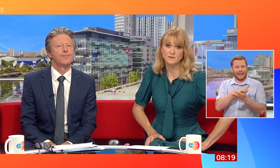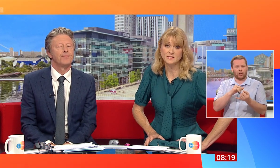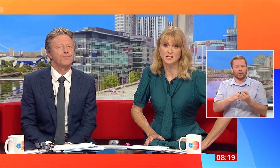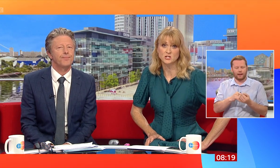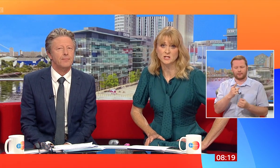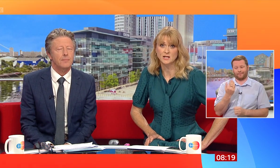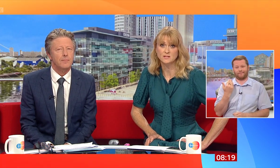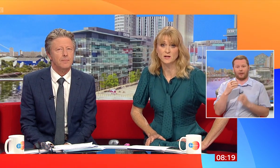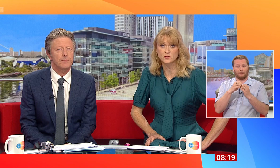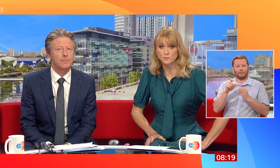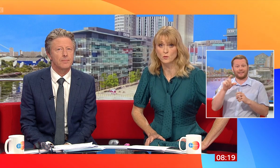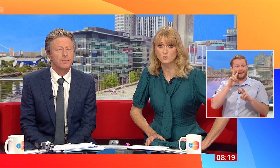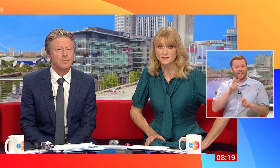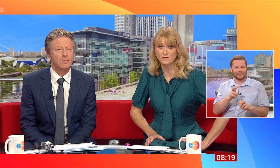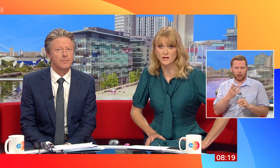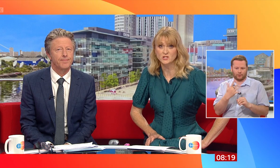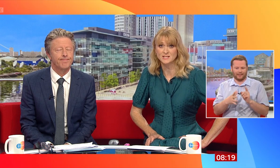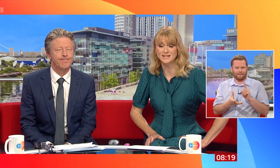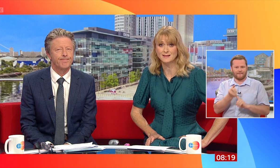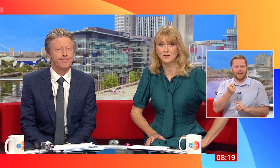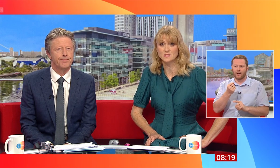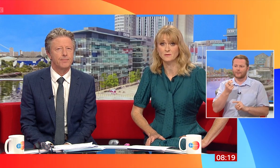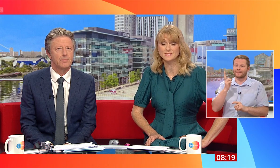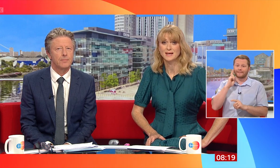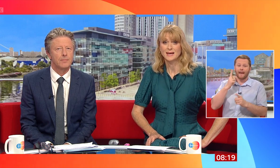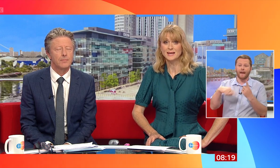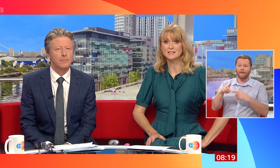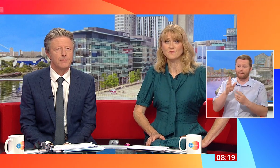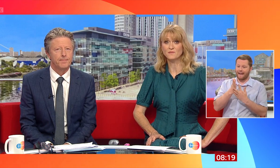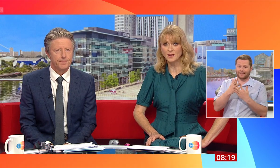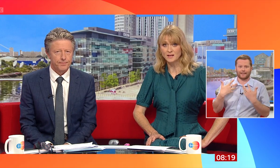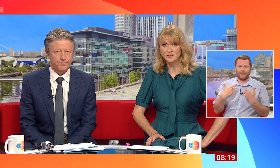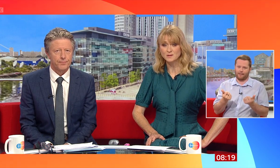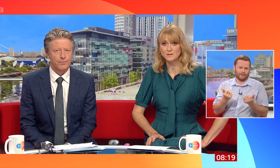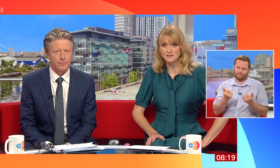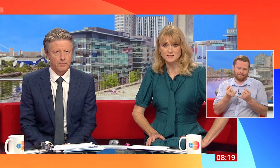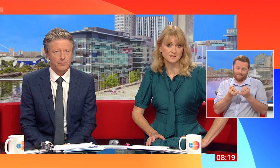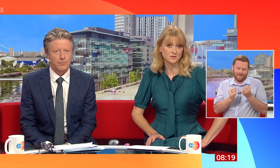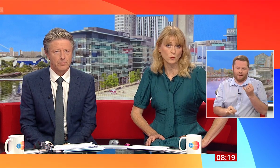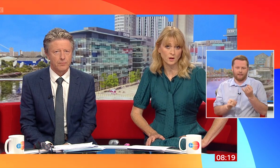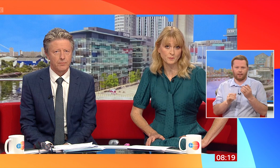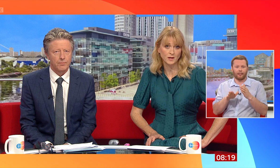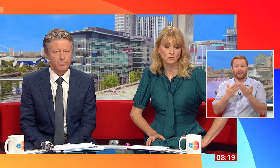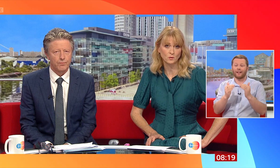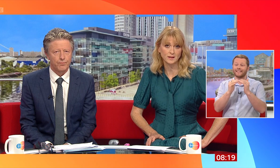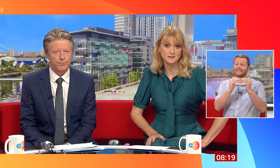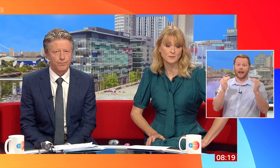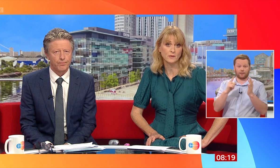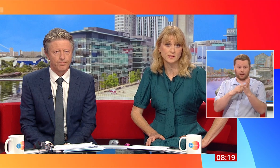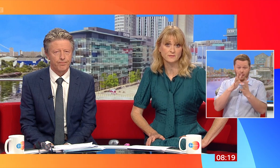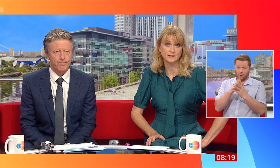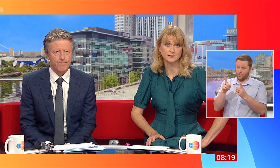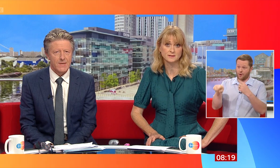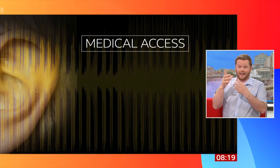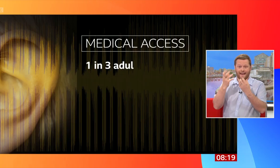BBC investigation has found support for deaf patients in the health service is failing to meet the standards required by law in some